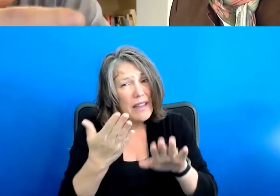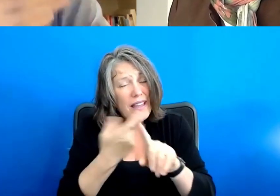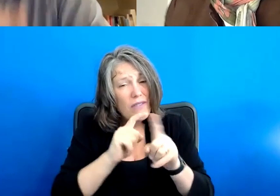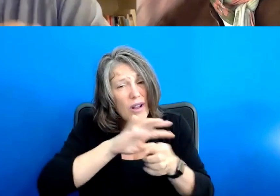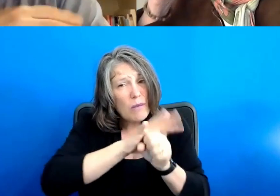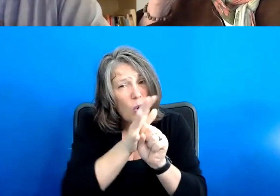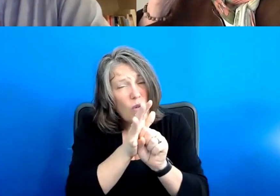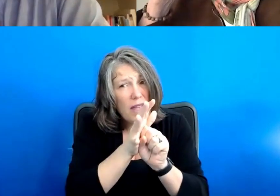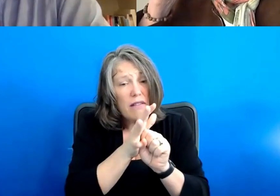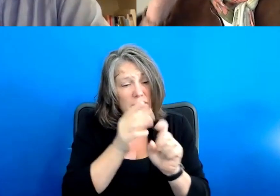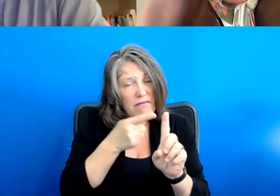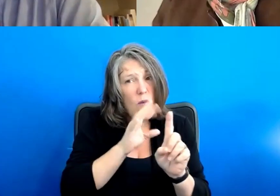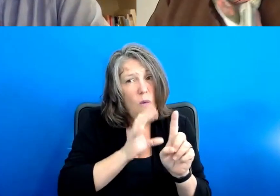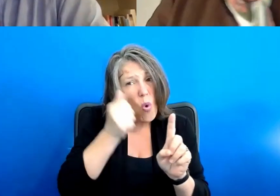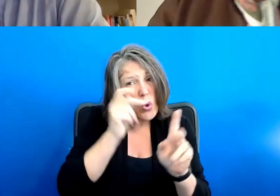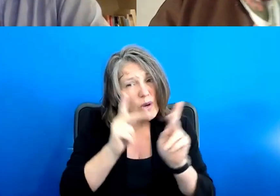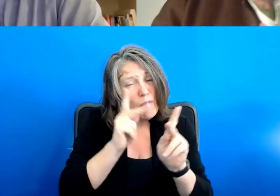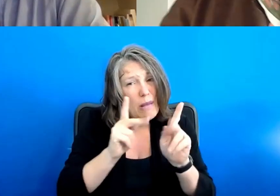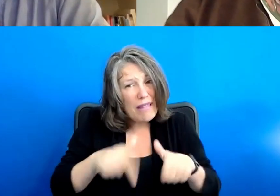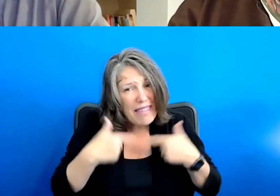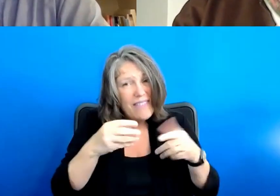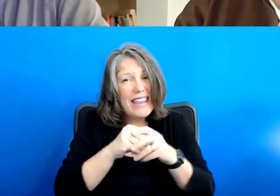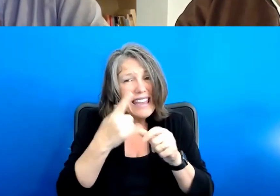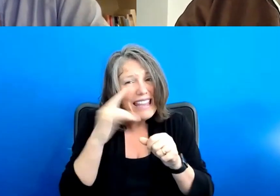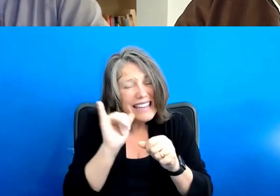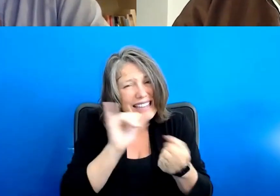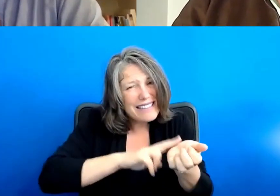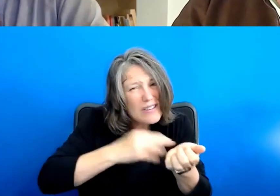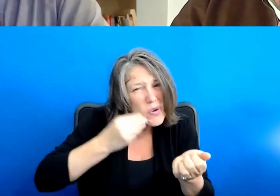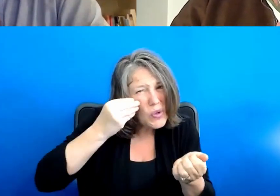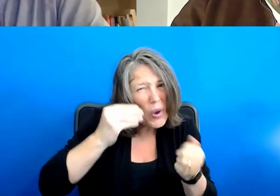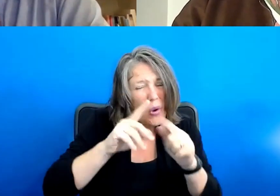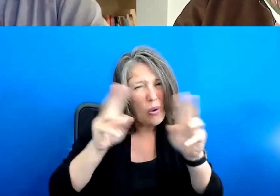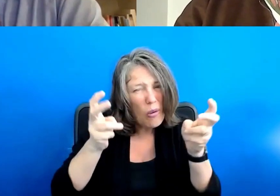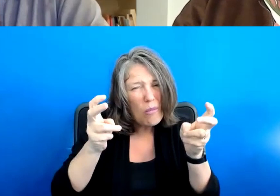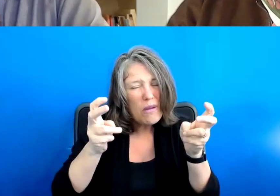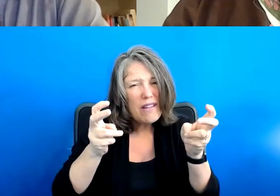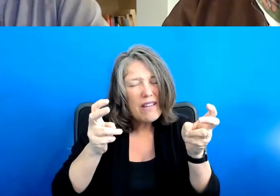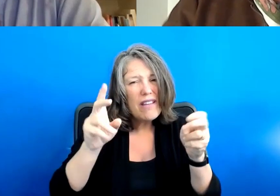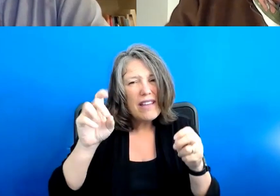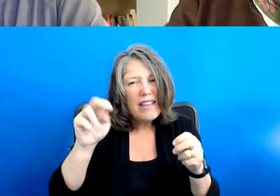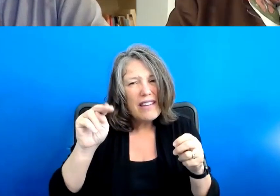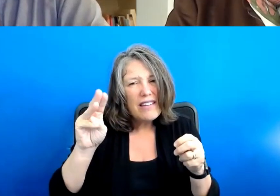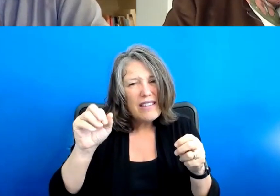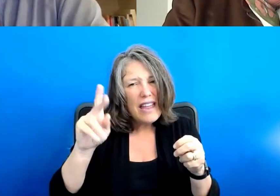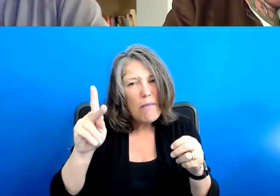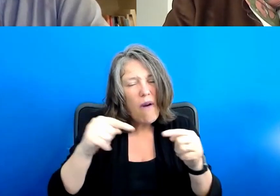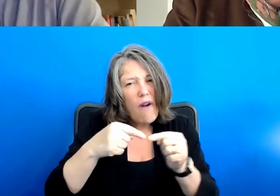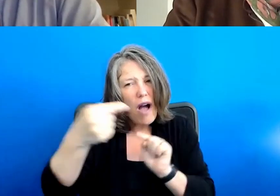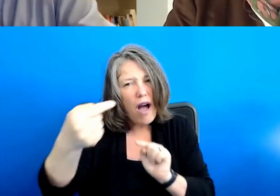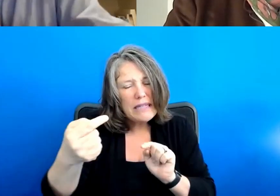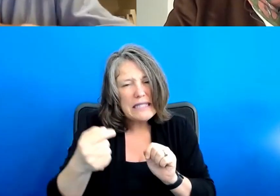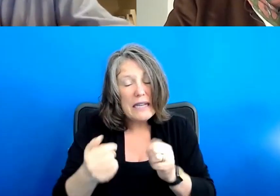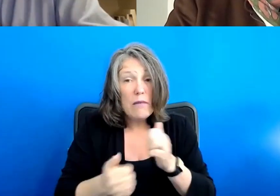were older people living in institutions. By the way, Denmark is exactly the opposite. Most people